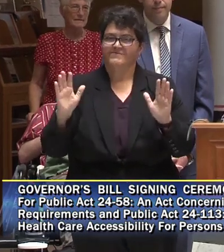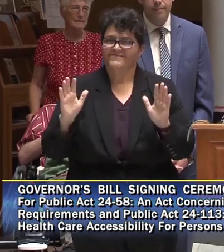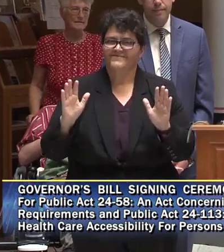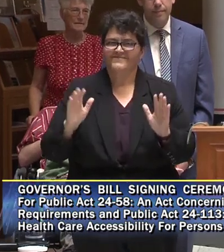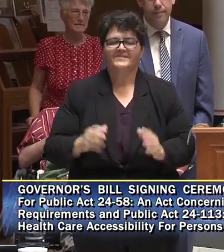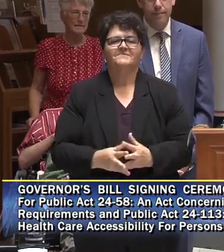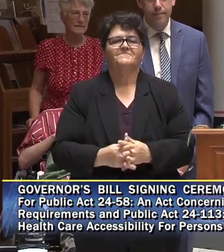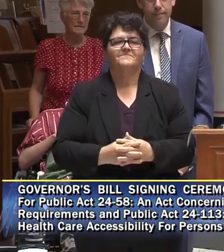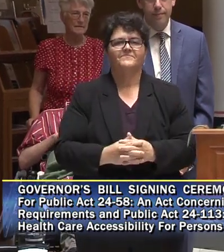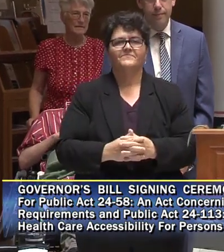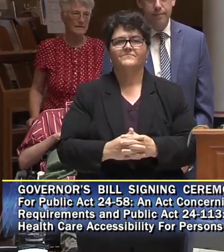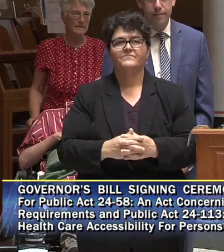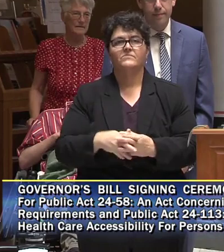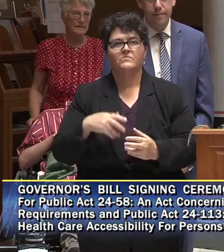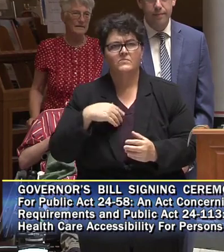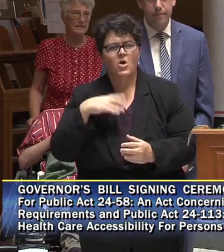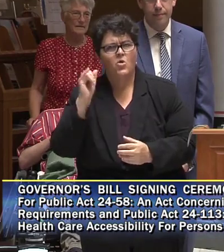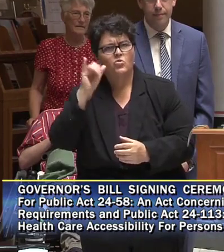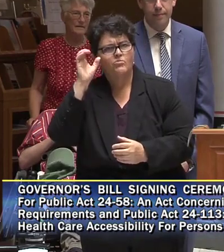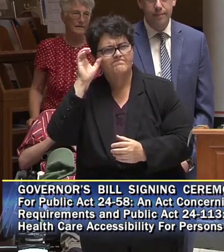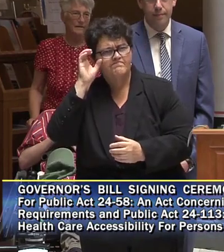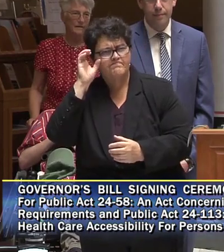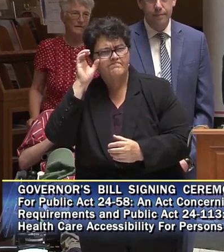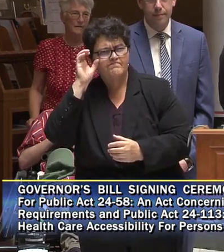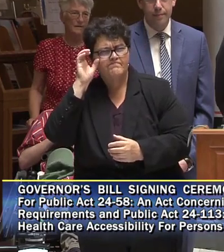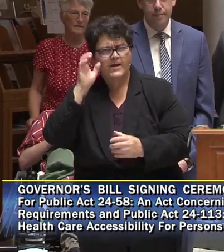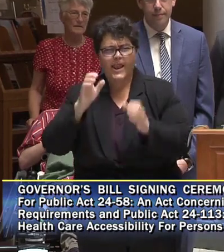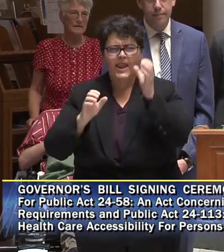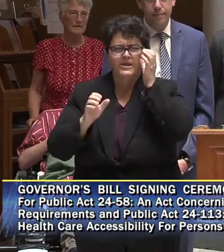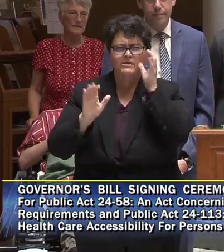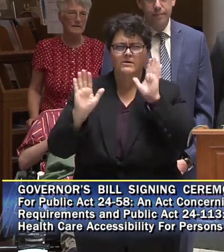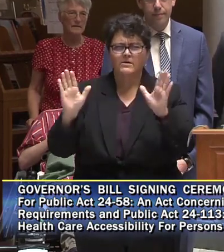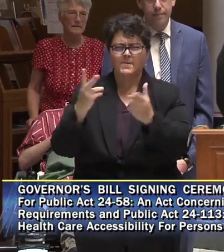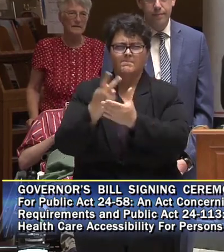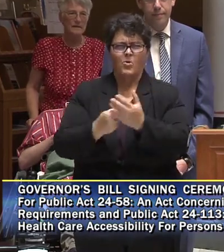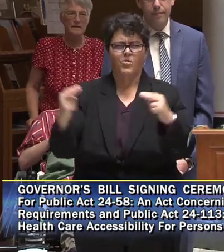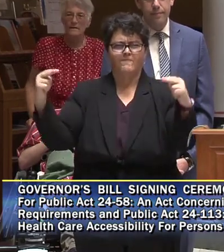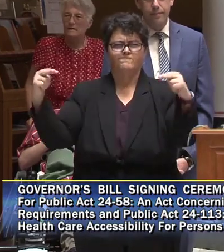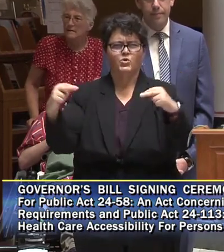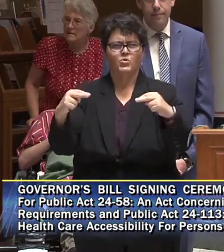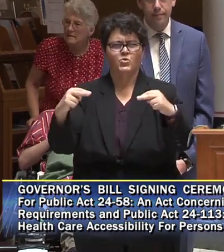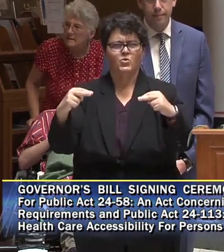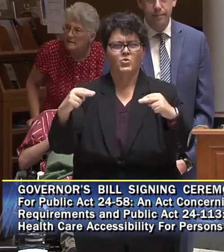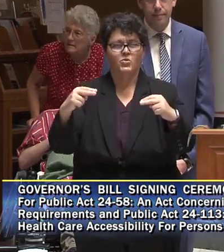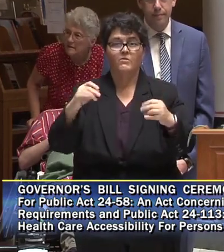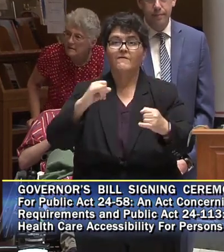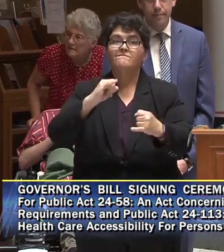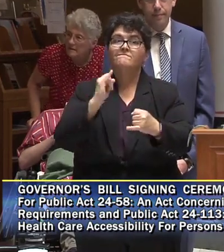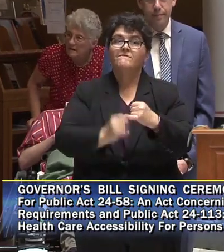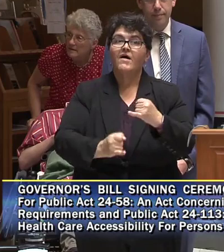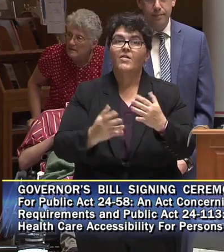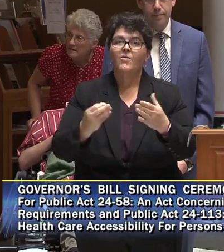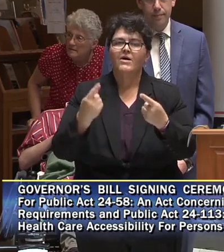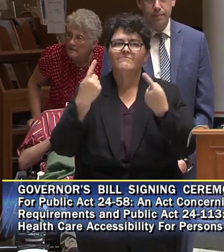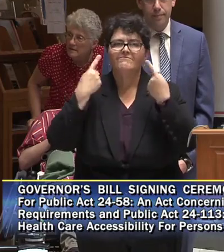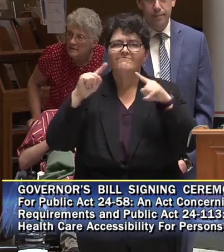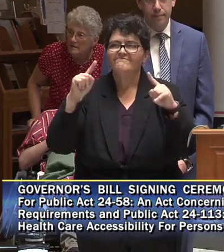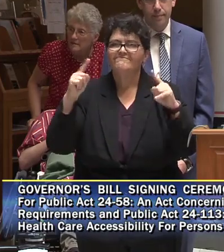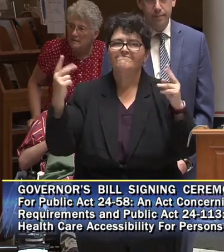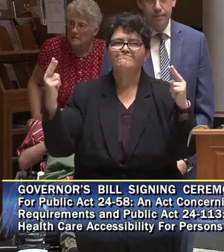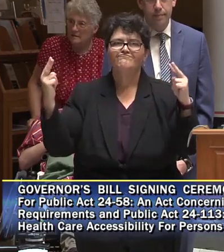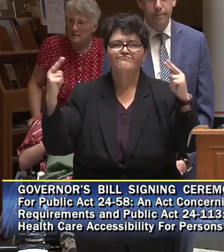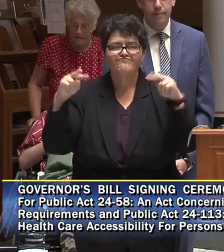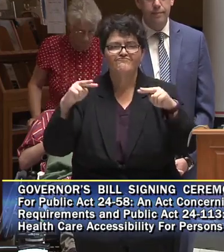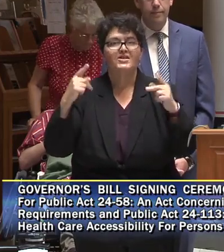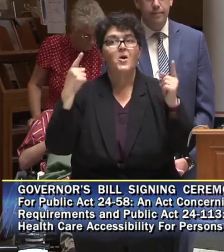and we listened to each other. And ultimately, we accomplished our goal to decrease the